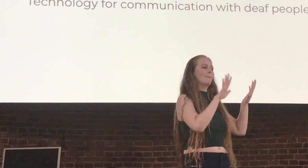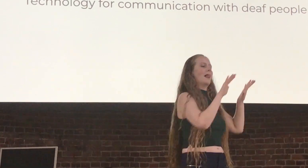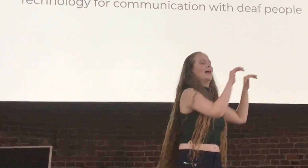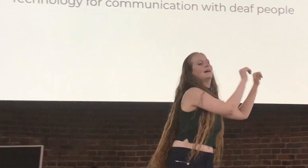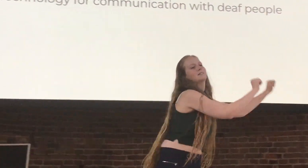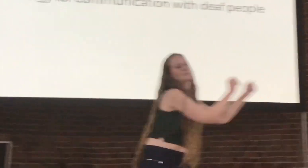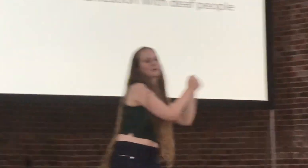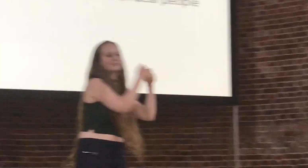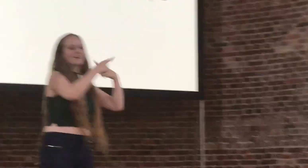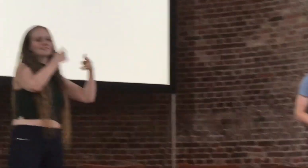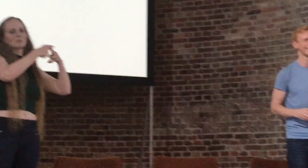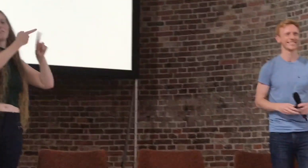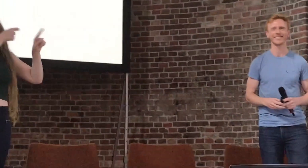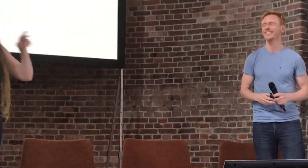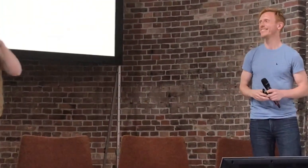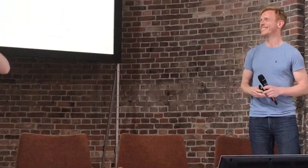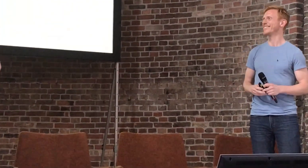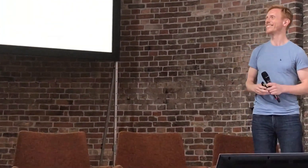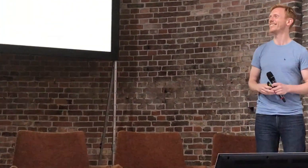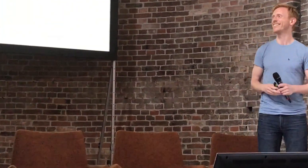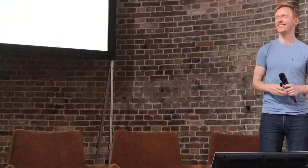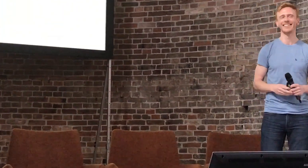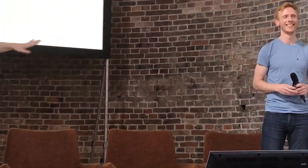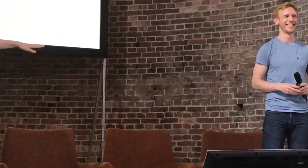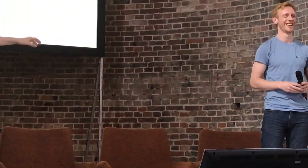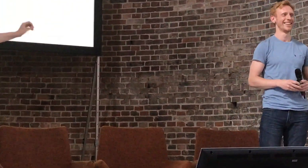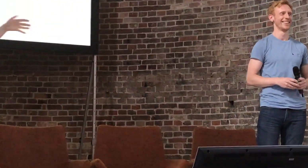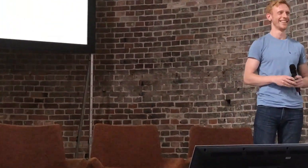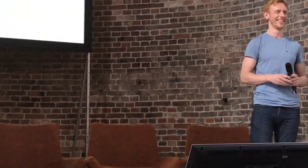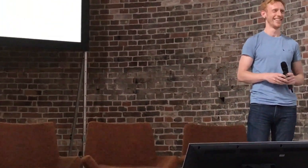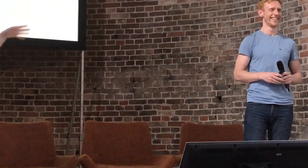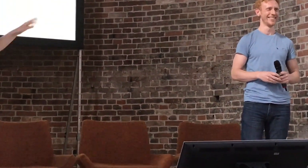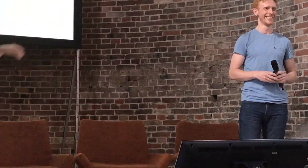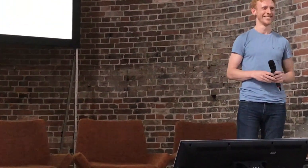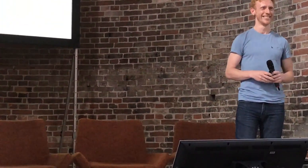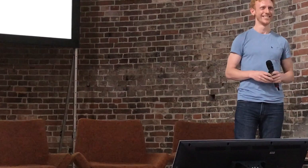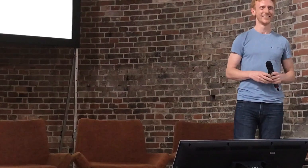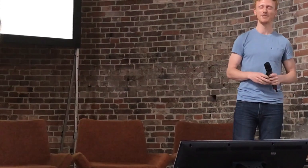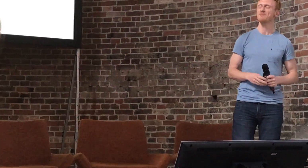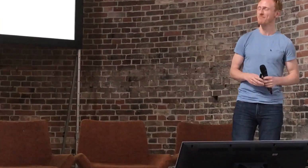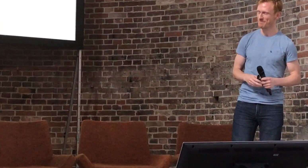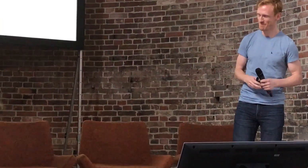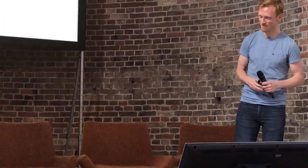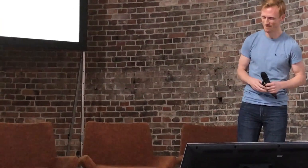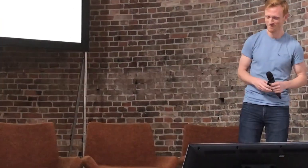Now, Sam is not yet blessed with a sign name because he hasn't yet fully integrated in the deaf community.